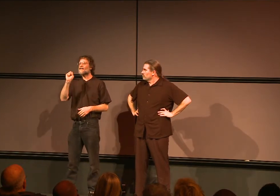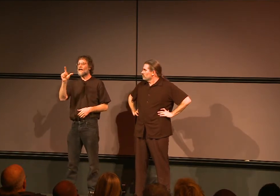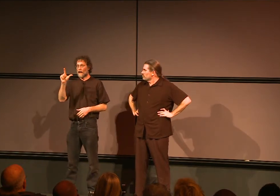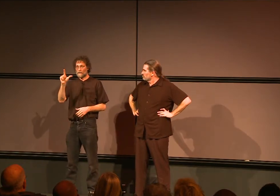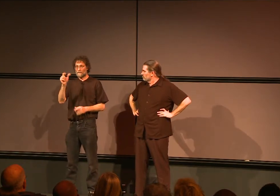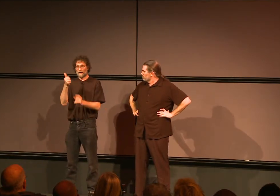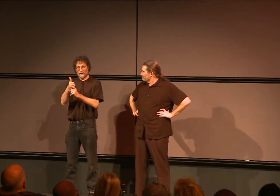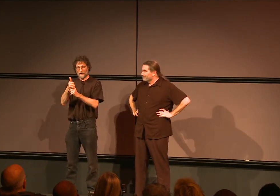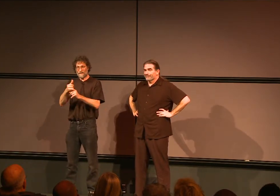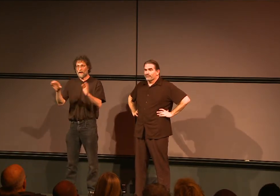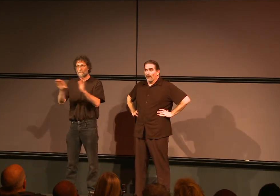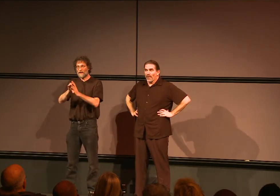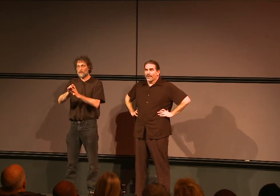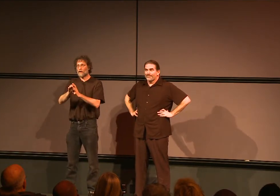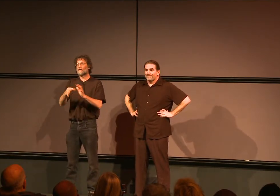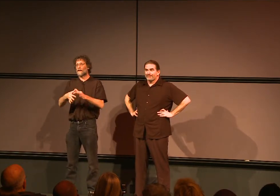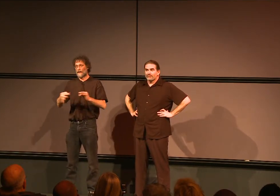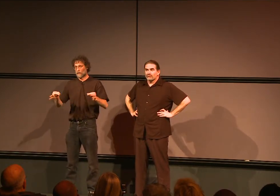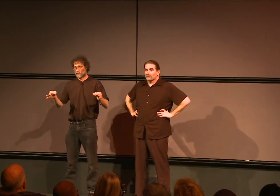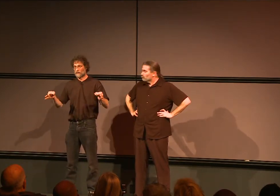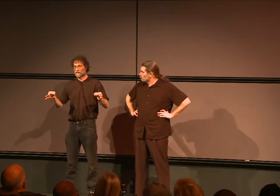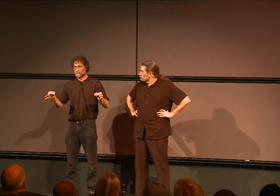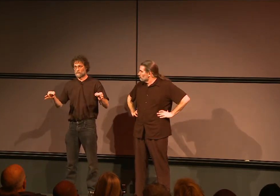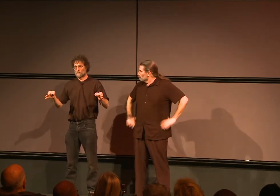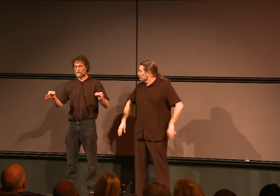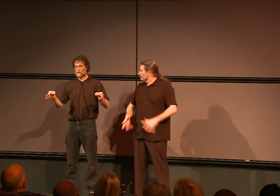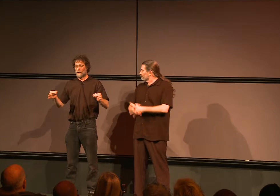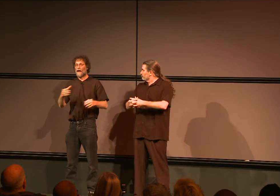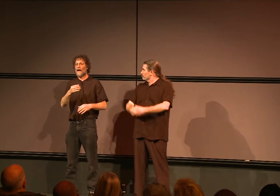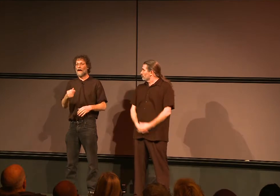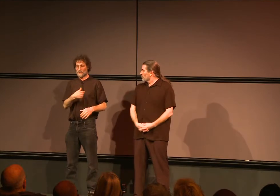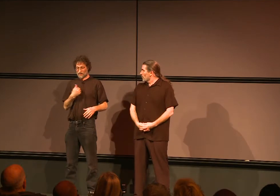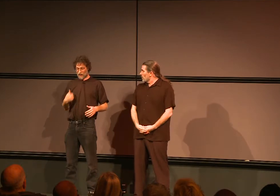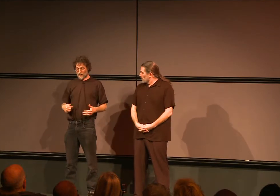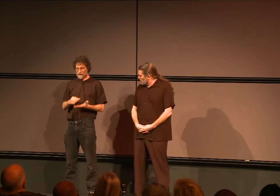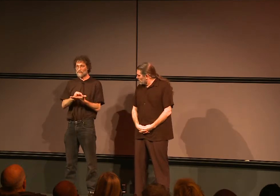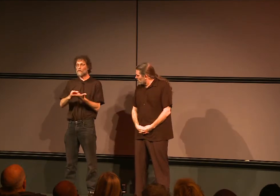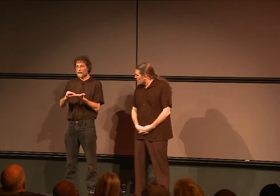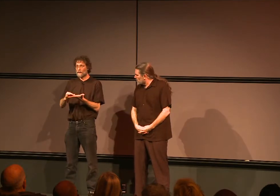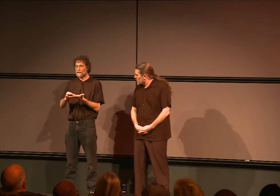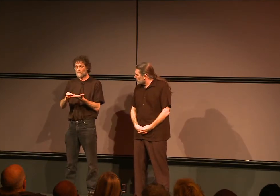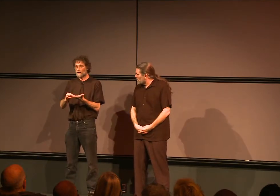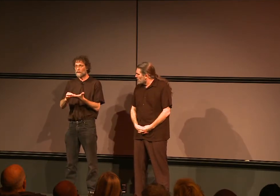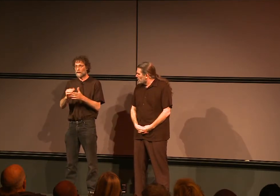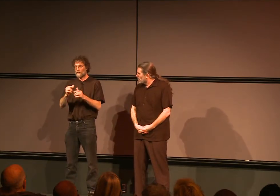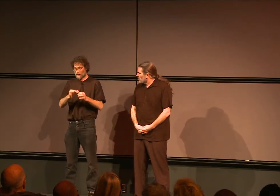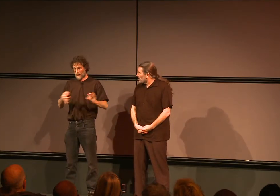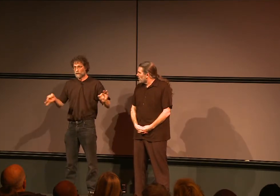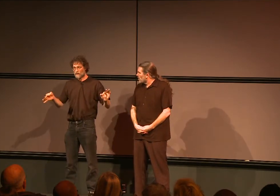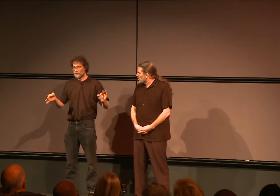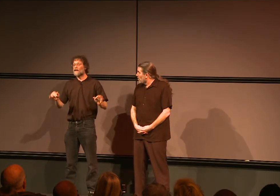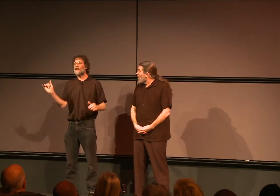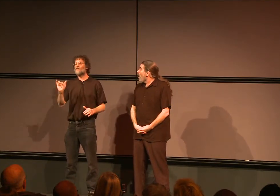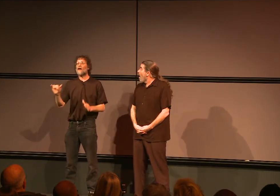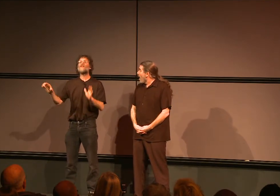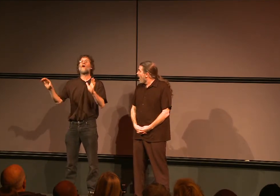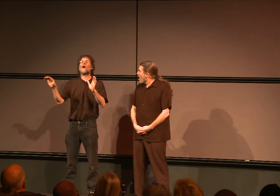ASL is a picture language, and Chinese written language is also a